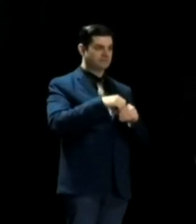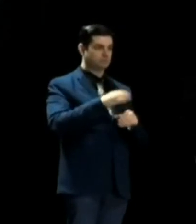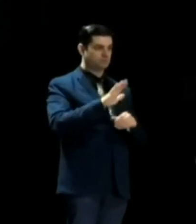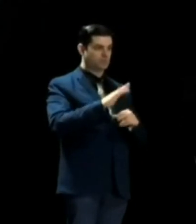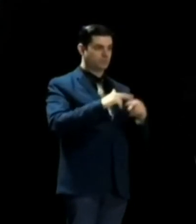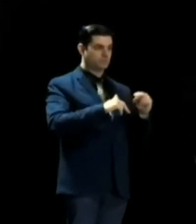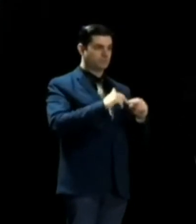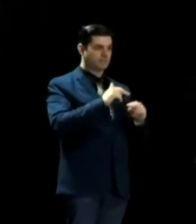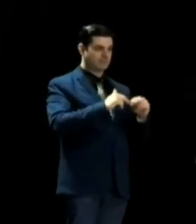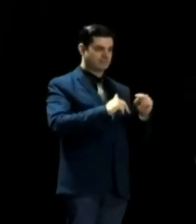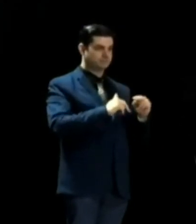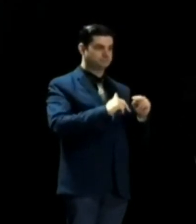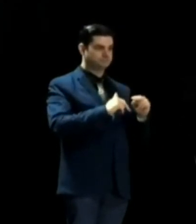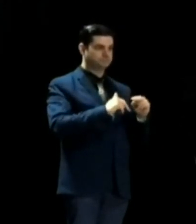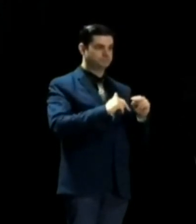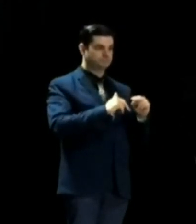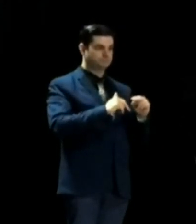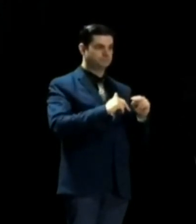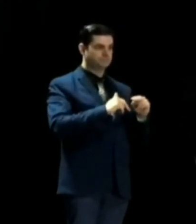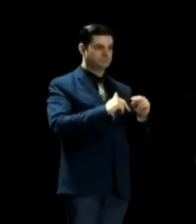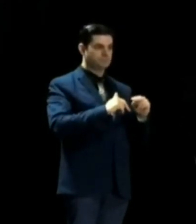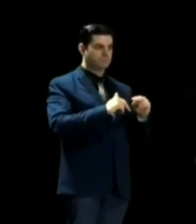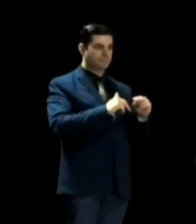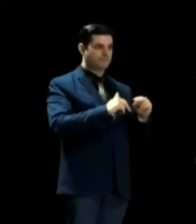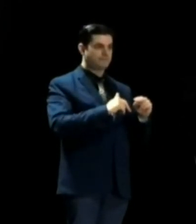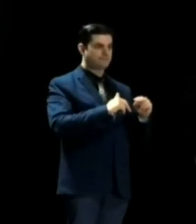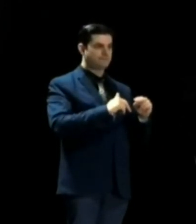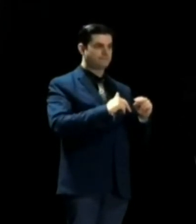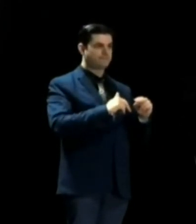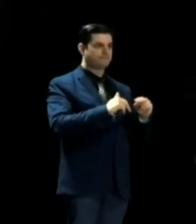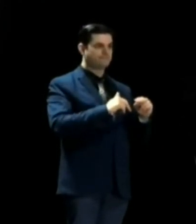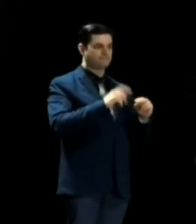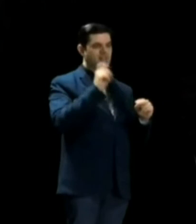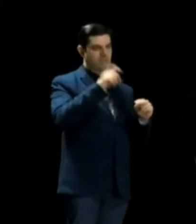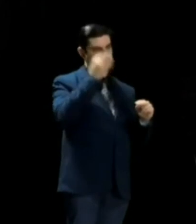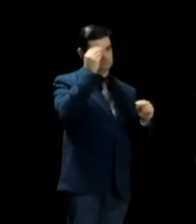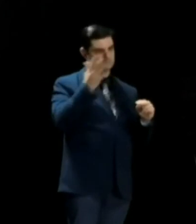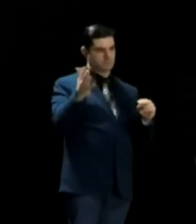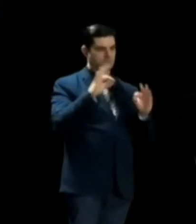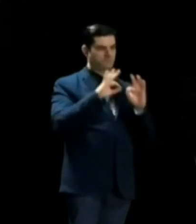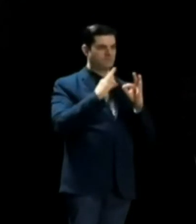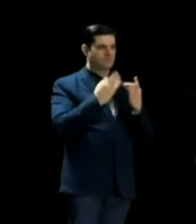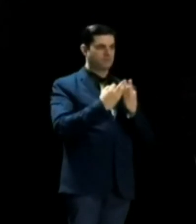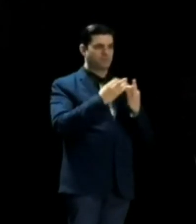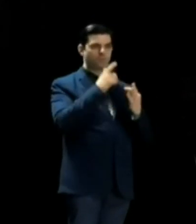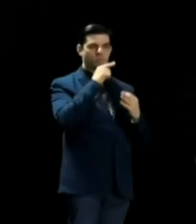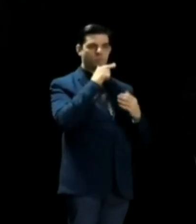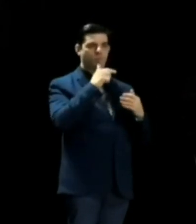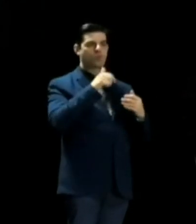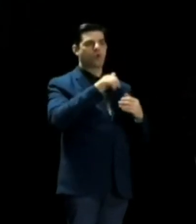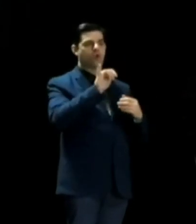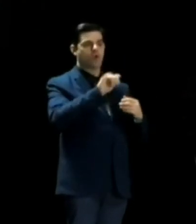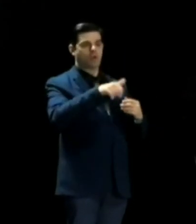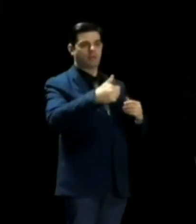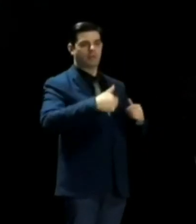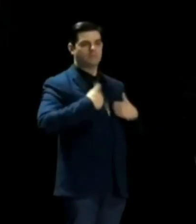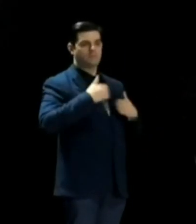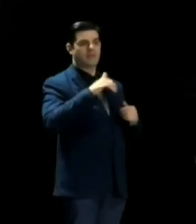let the families of the residents know. So again, Andrew, this is